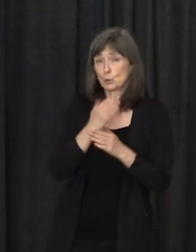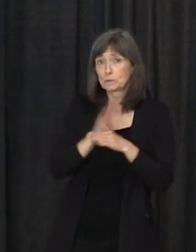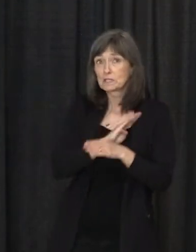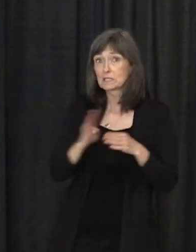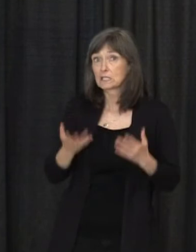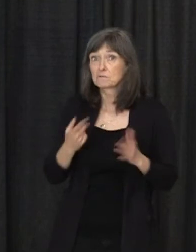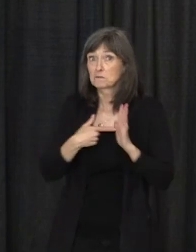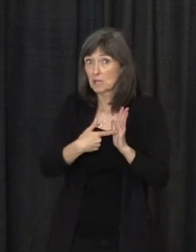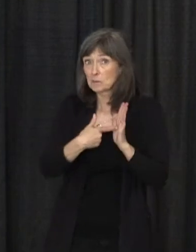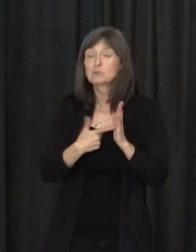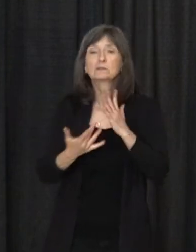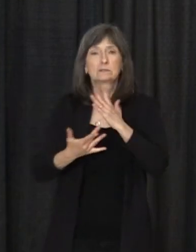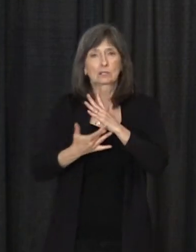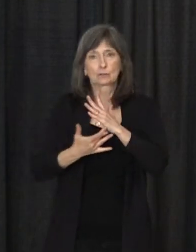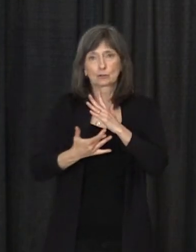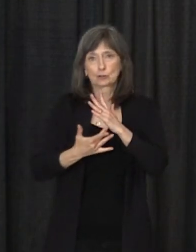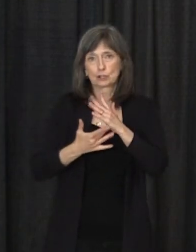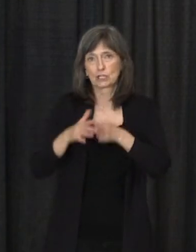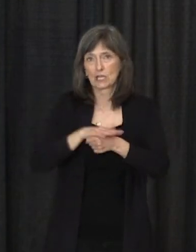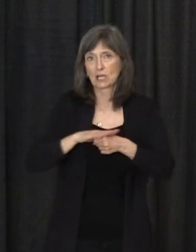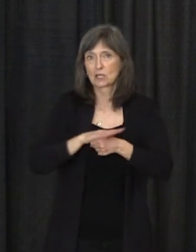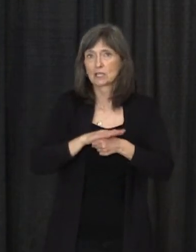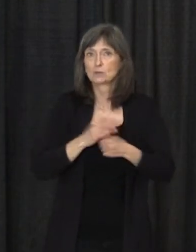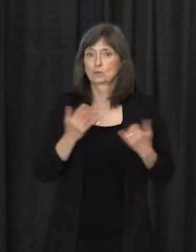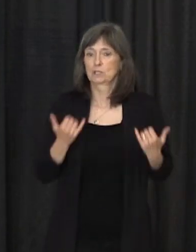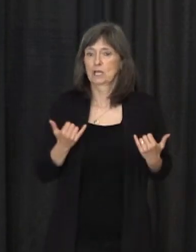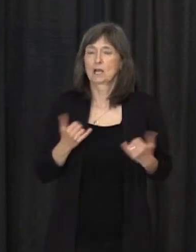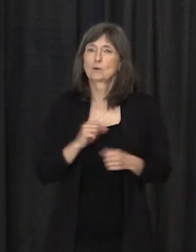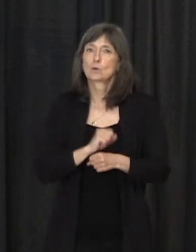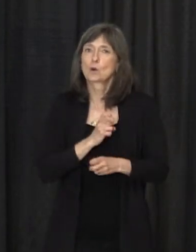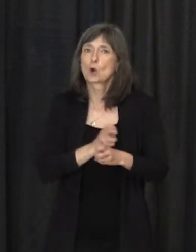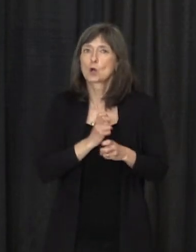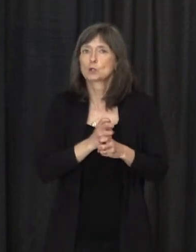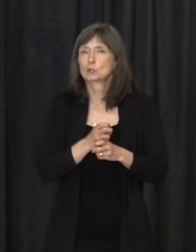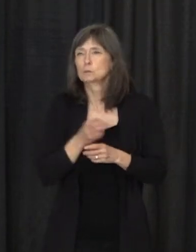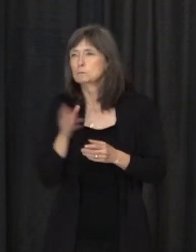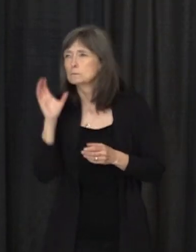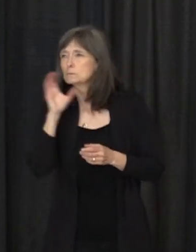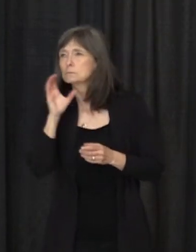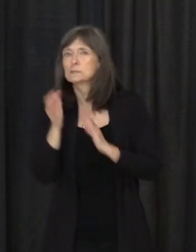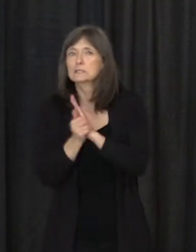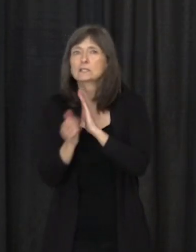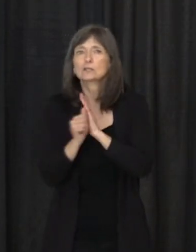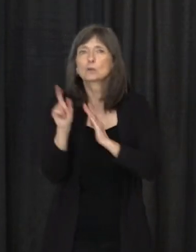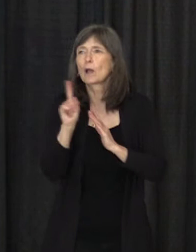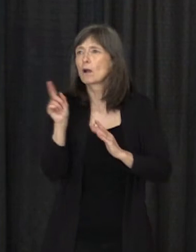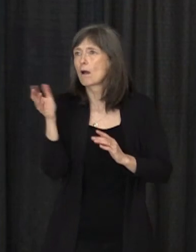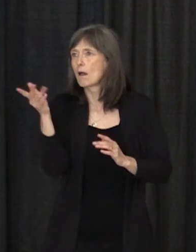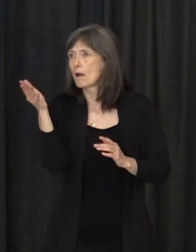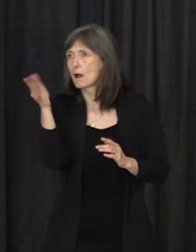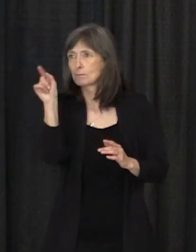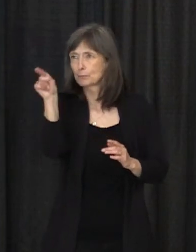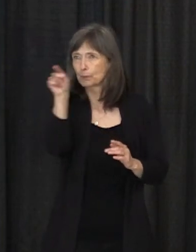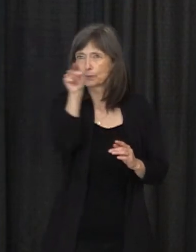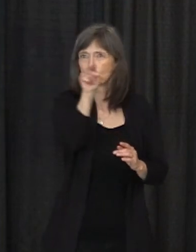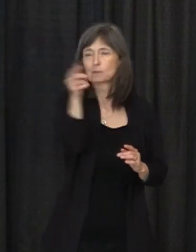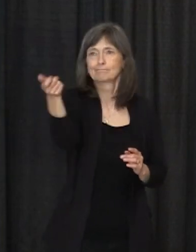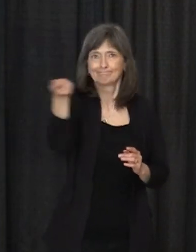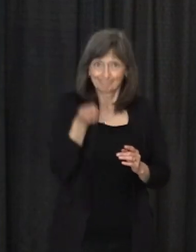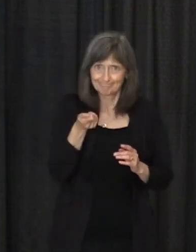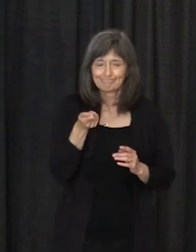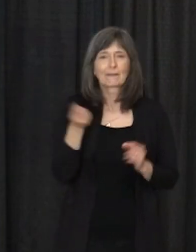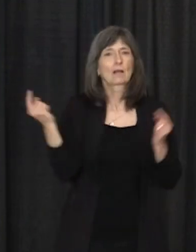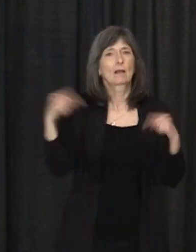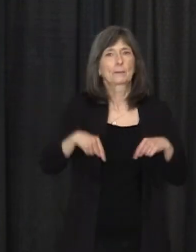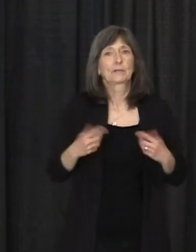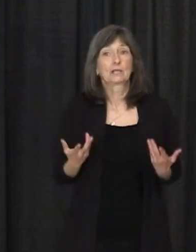the technology sector, and we are working to recruit the necessary talent and skills to bring these opportunities to fruition. And